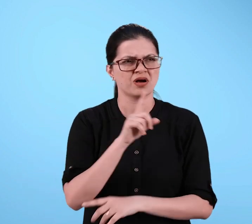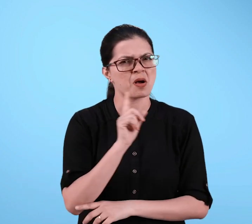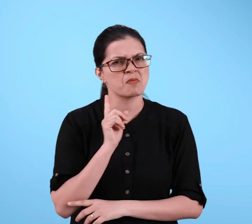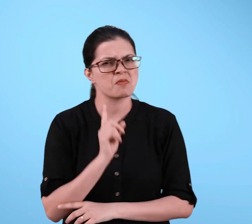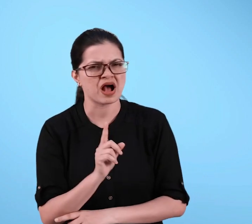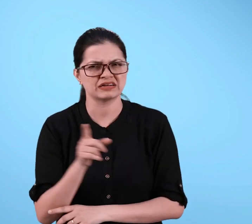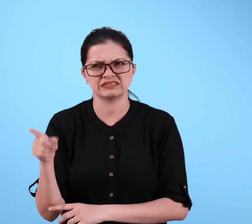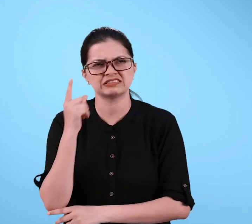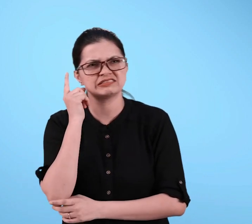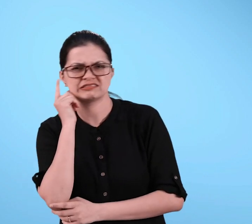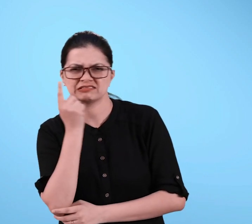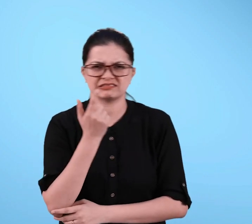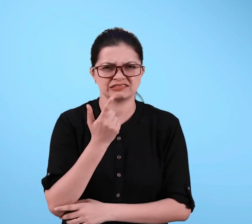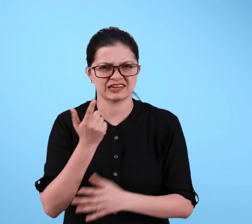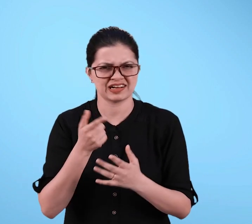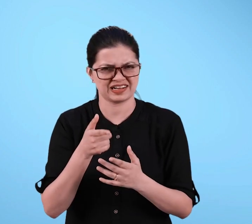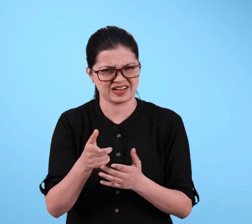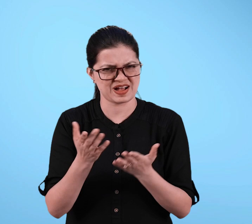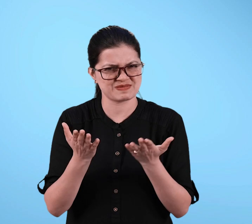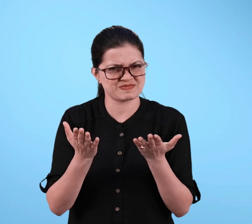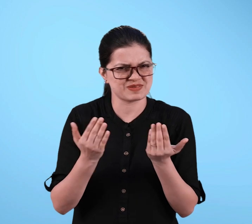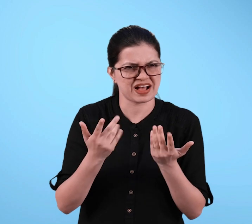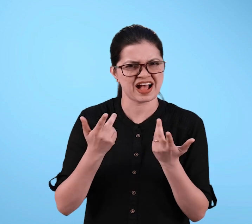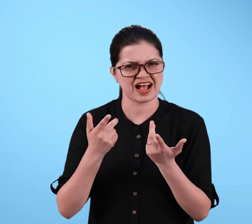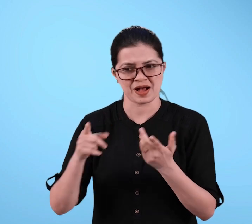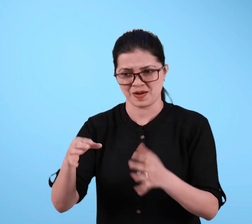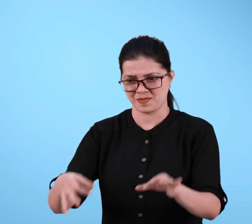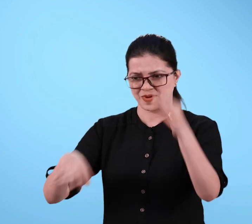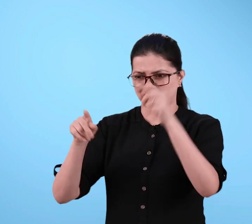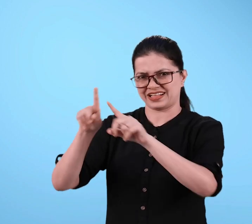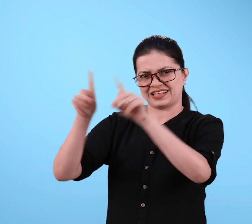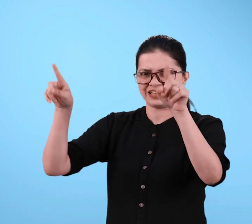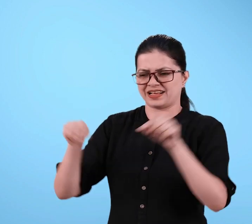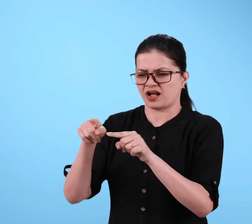He is that wondering paper is if also he made can from assume plants. that paper is also made from plants.